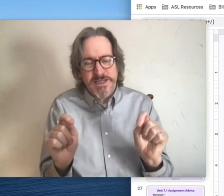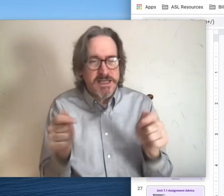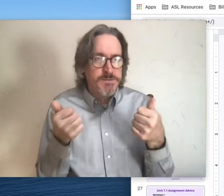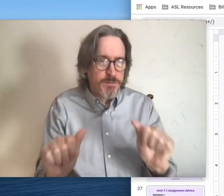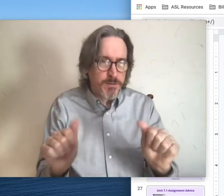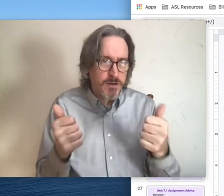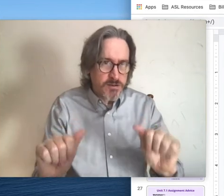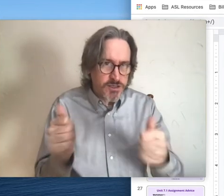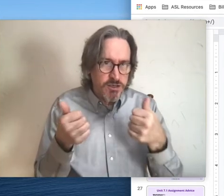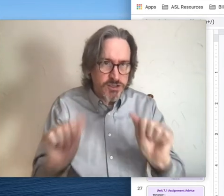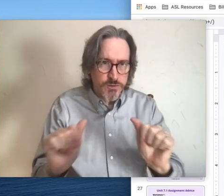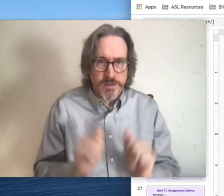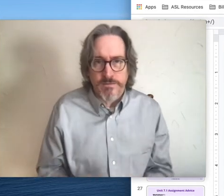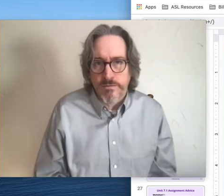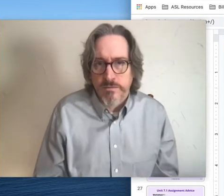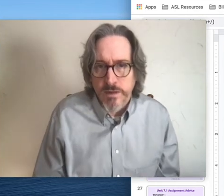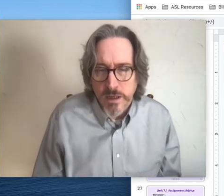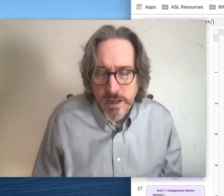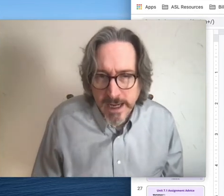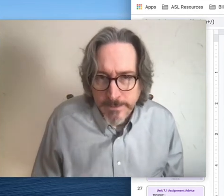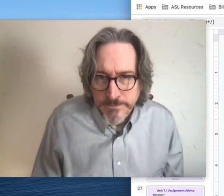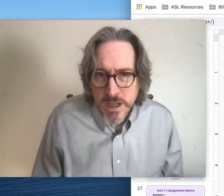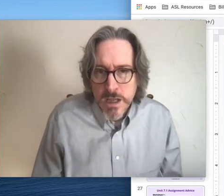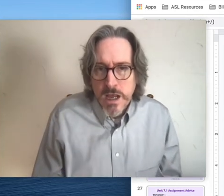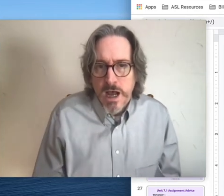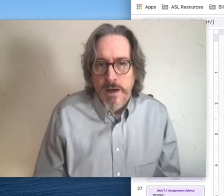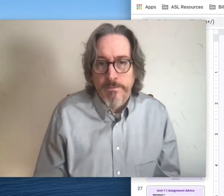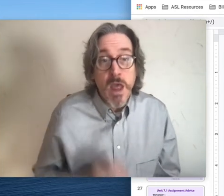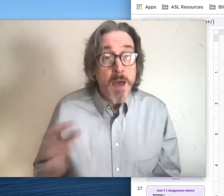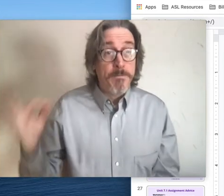it with T's, but people are now starting to just do it with the A.